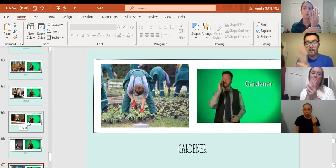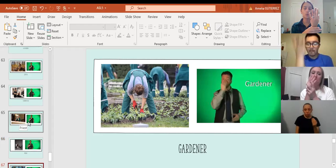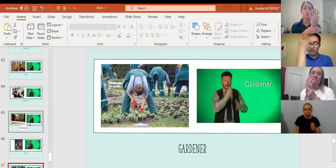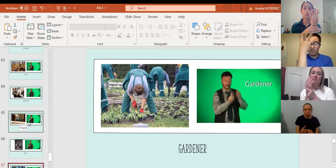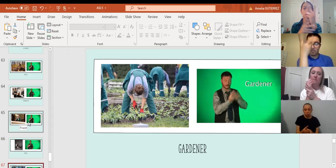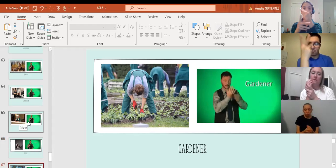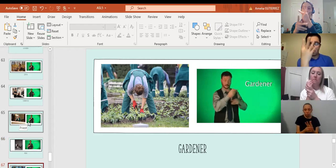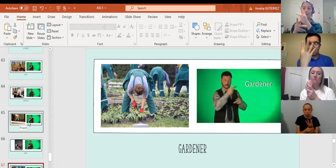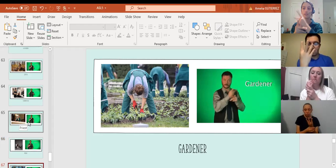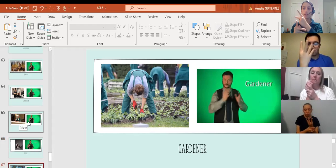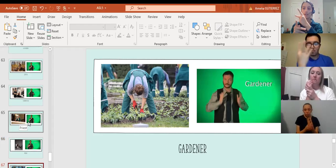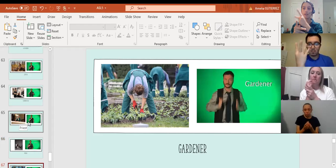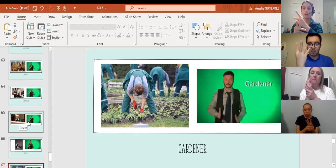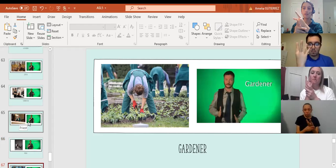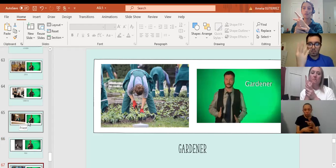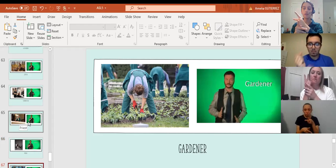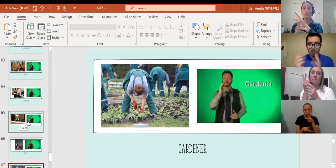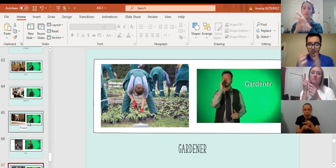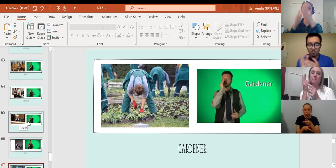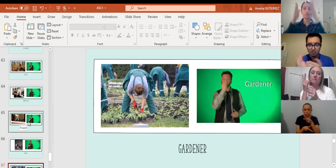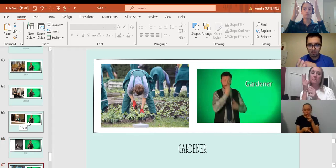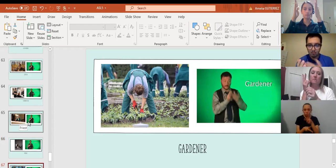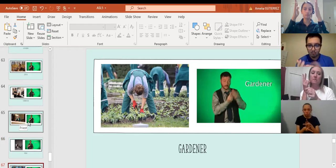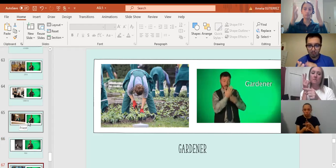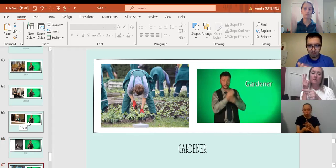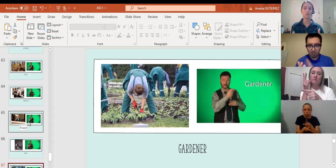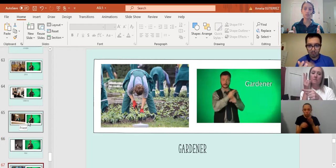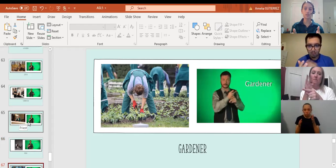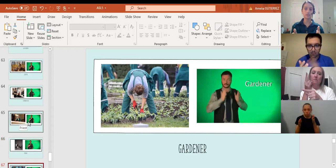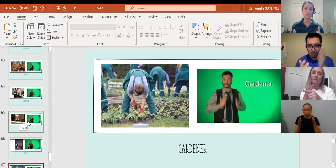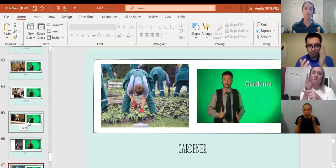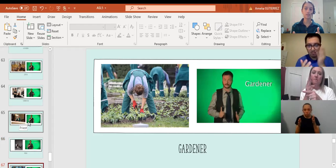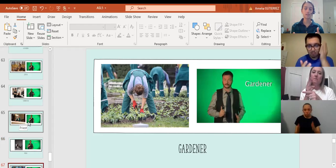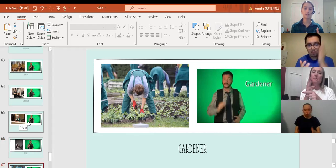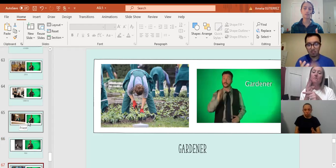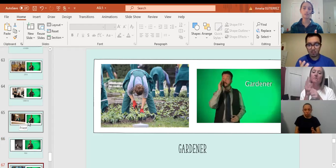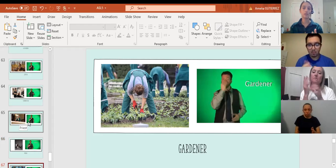grow, take care of.